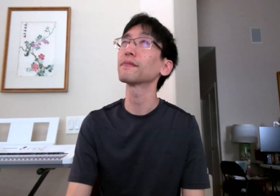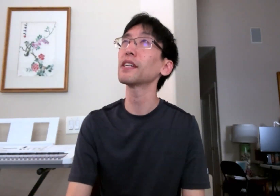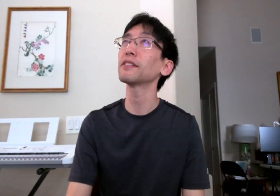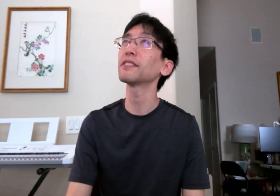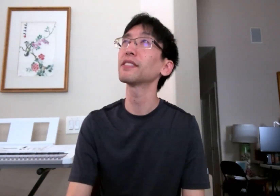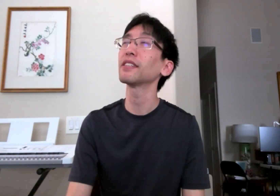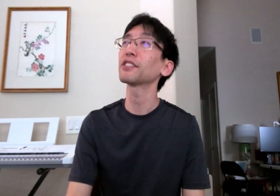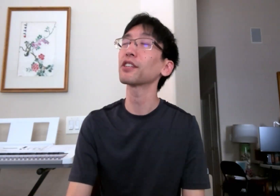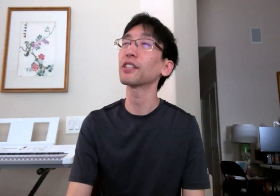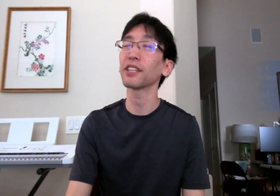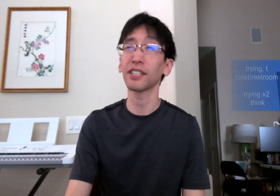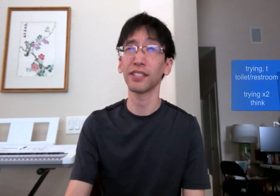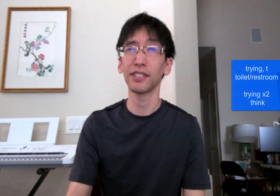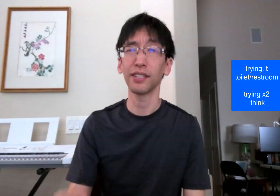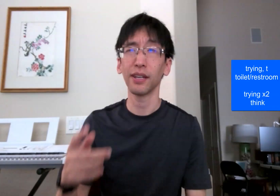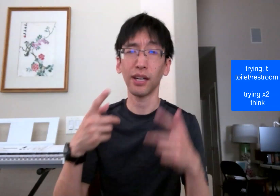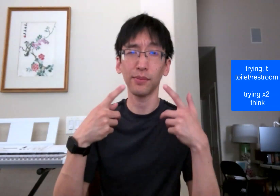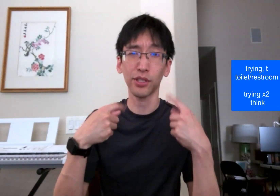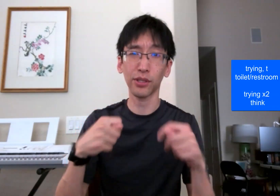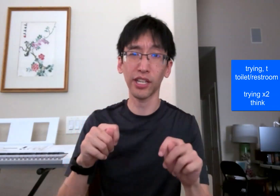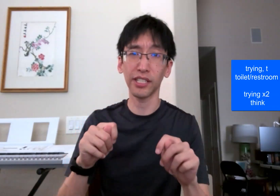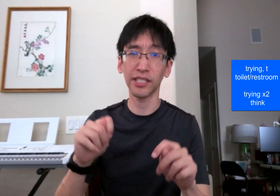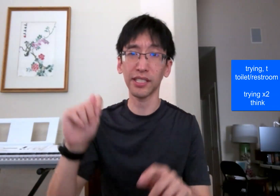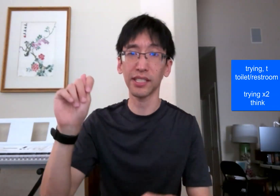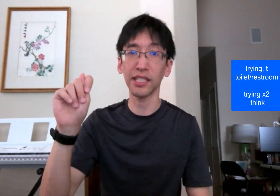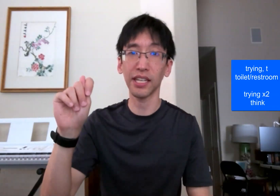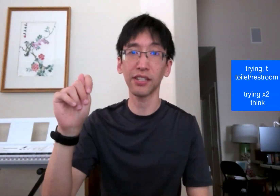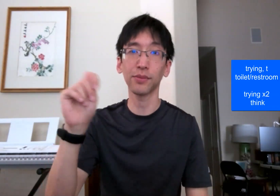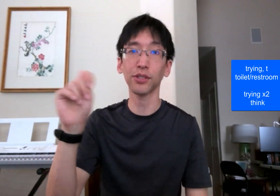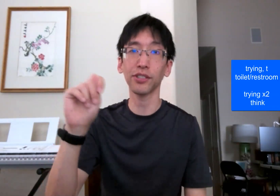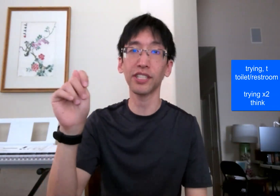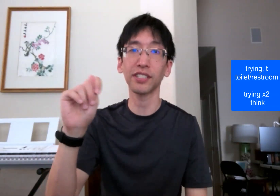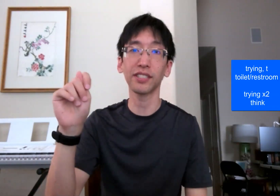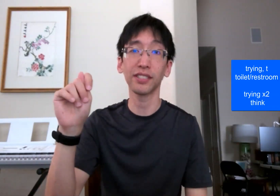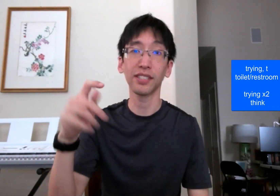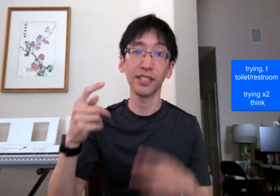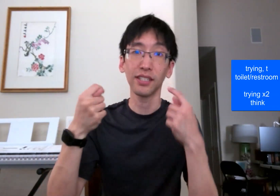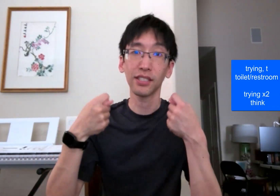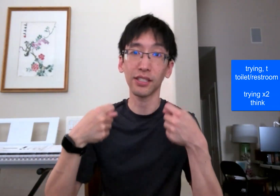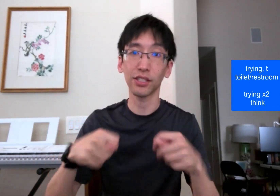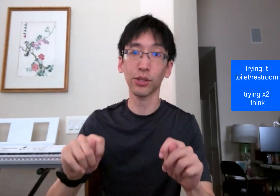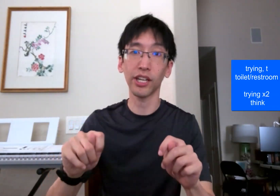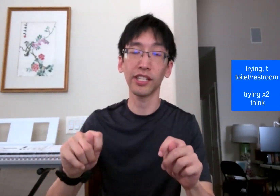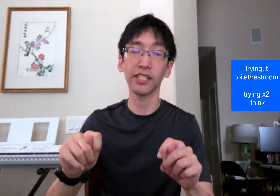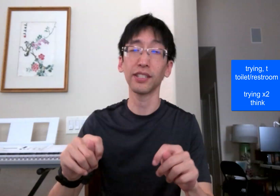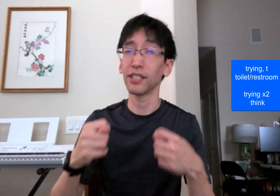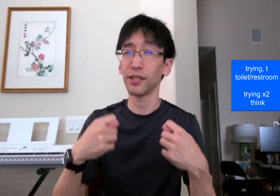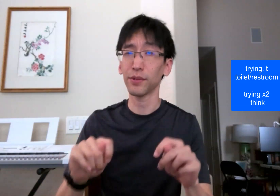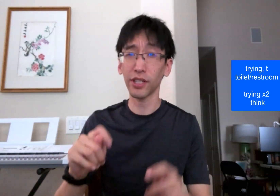Yeah, trying to think. I'm trying, so T-hand of the toilet. So trying to